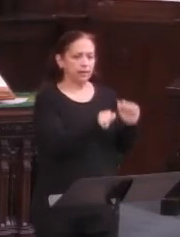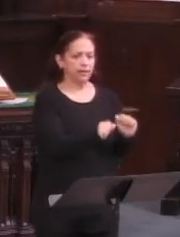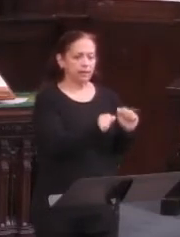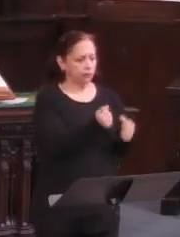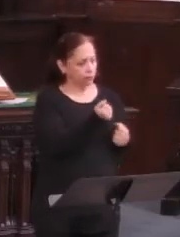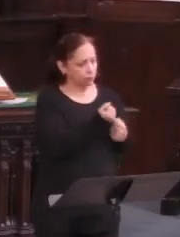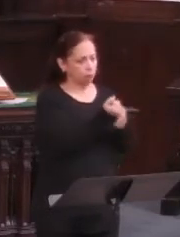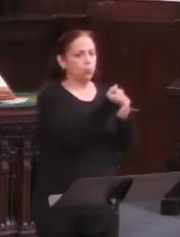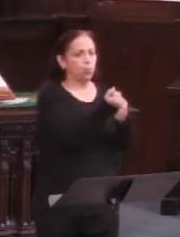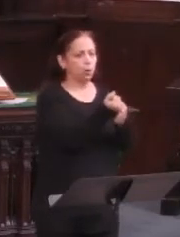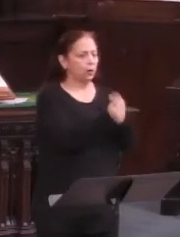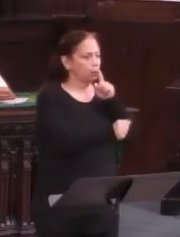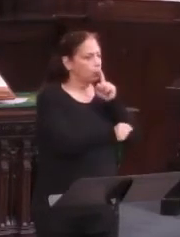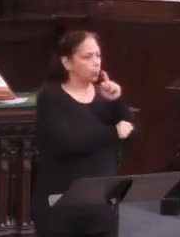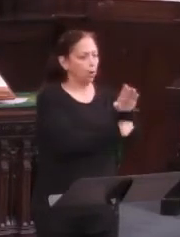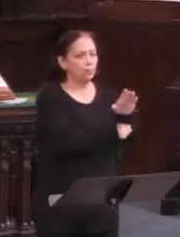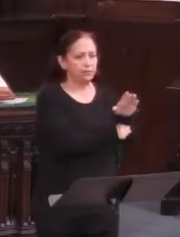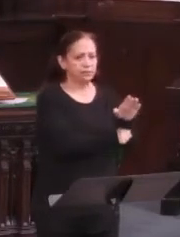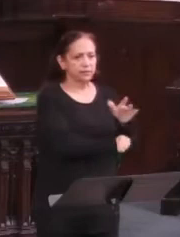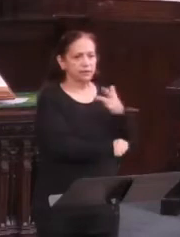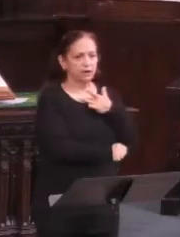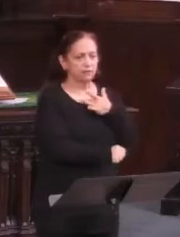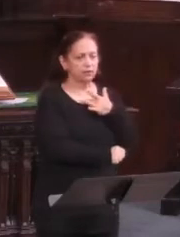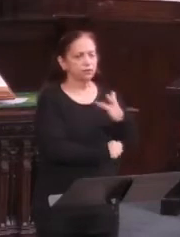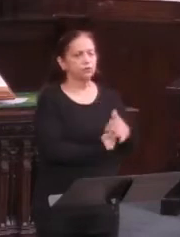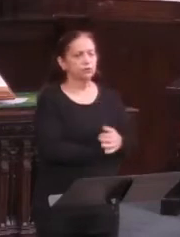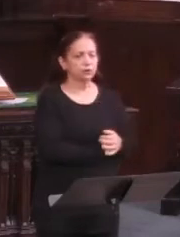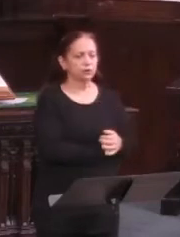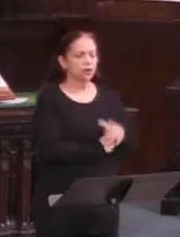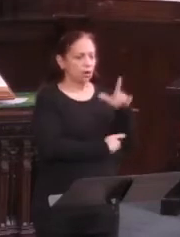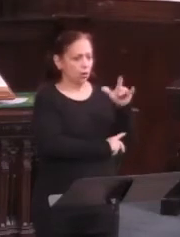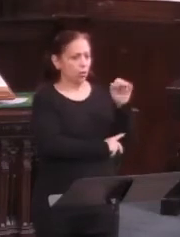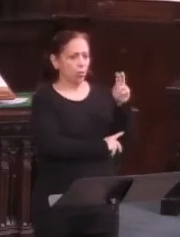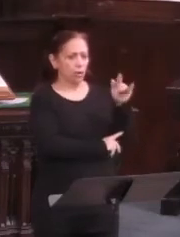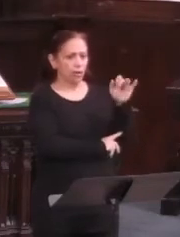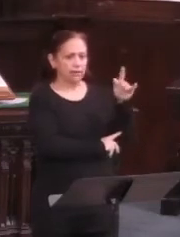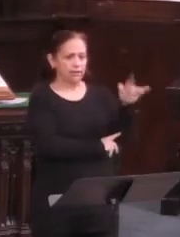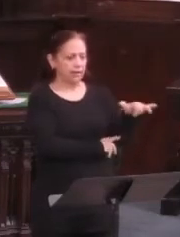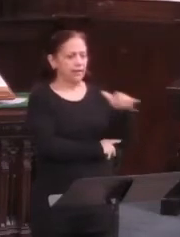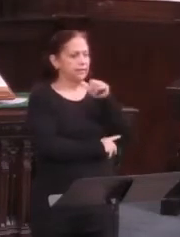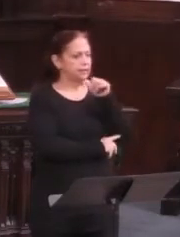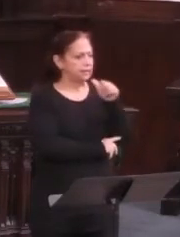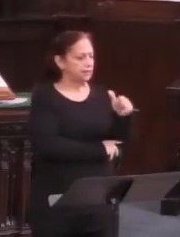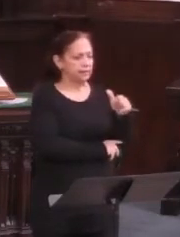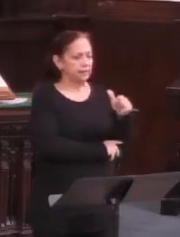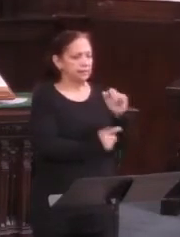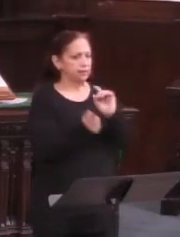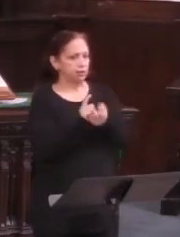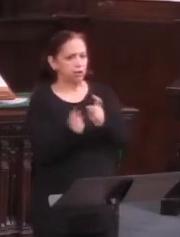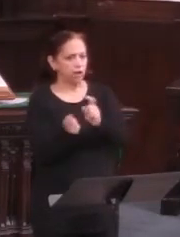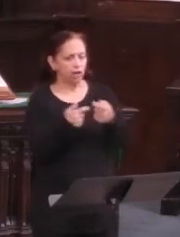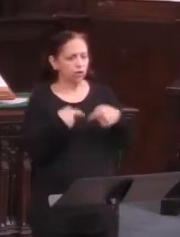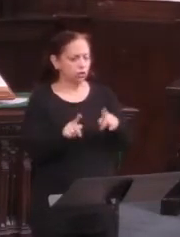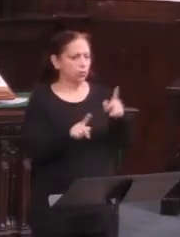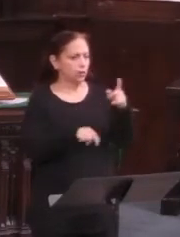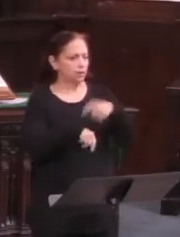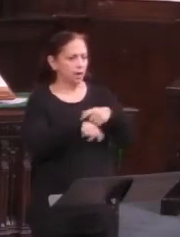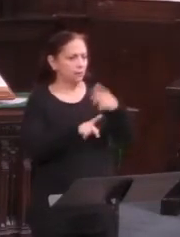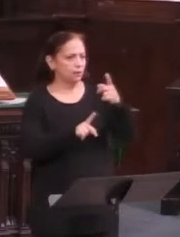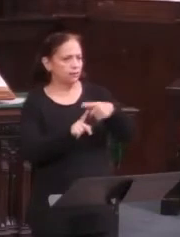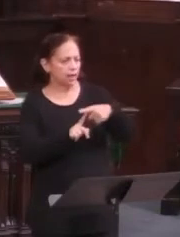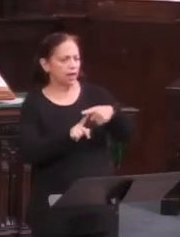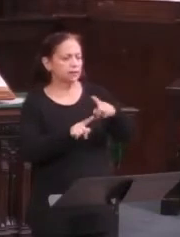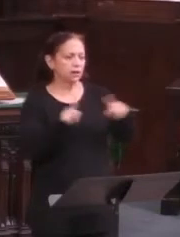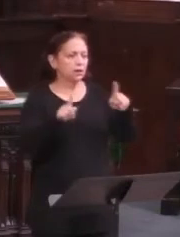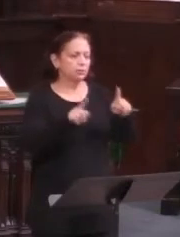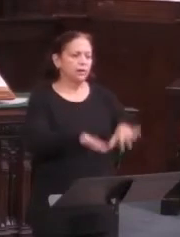behind one's promises and convictions. Loyalty does not waver in a time of test, but garners strength